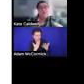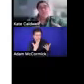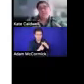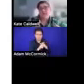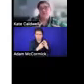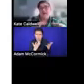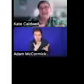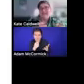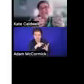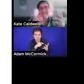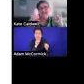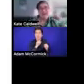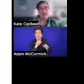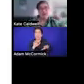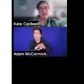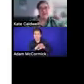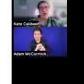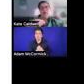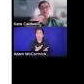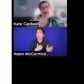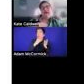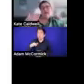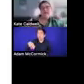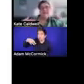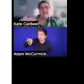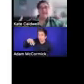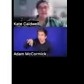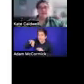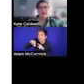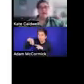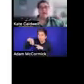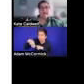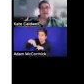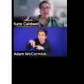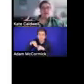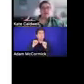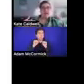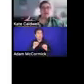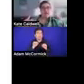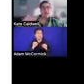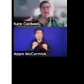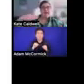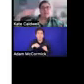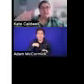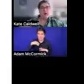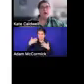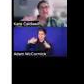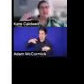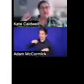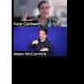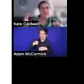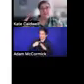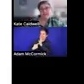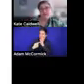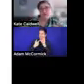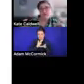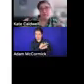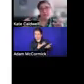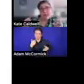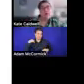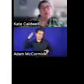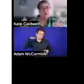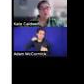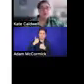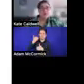or superficial identity categories rather than seeing looking at the products of these